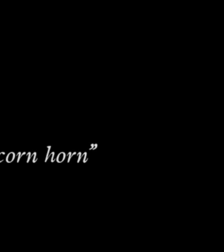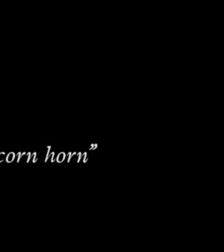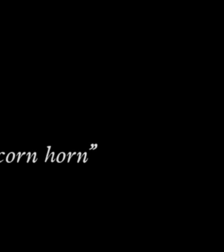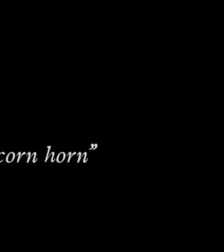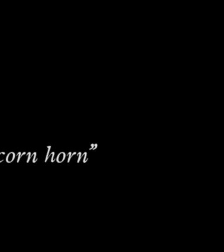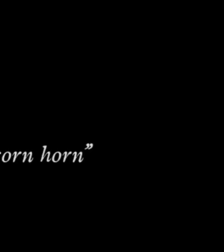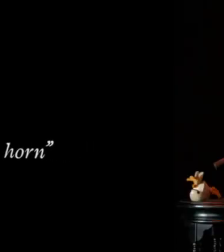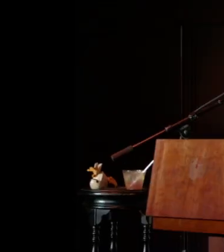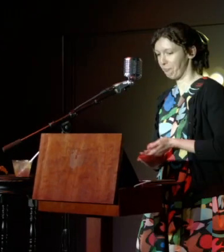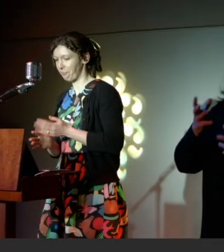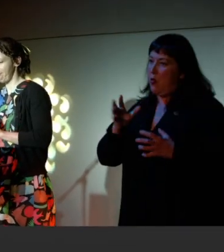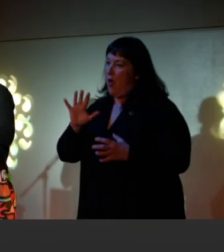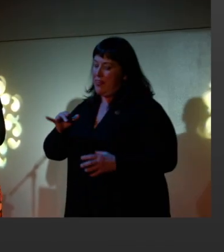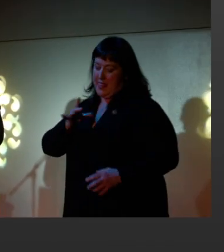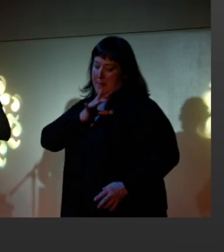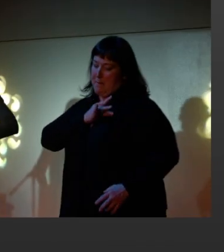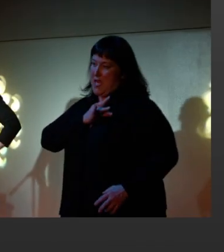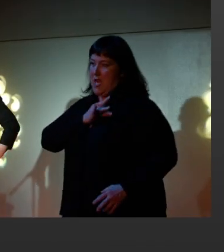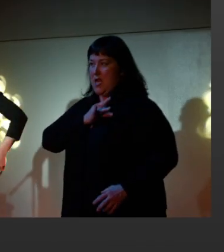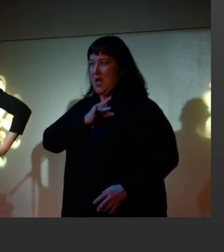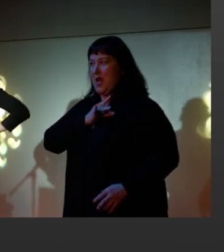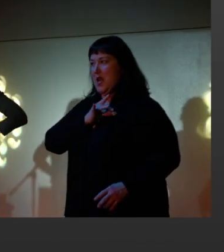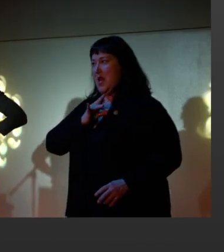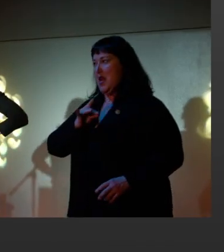I really want that lapel pin.